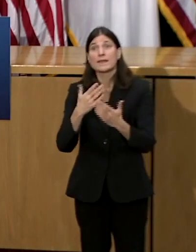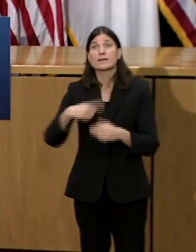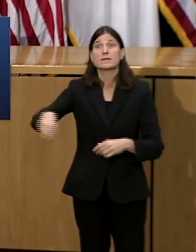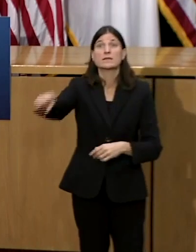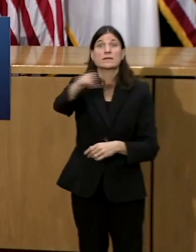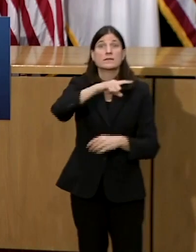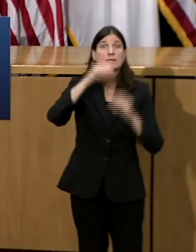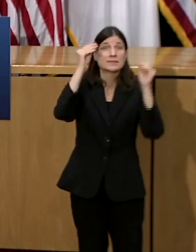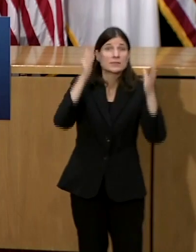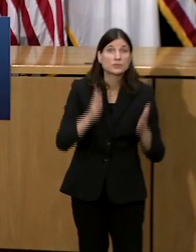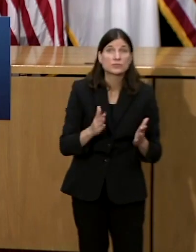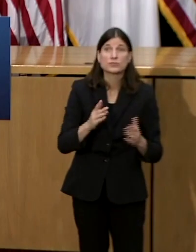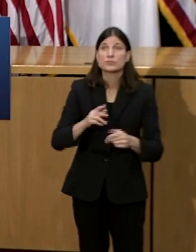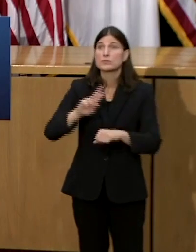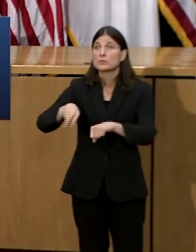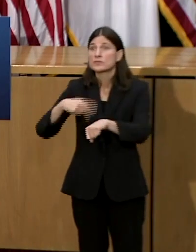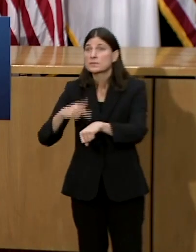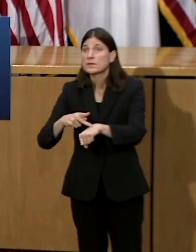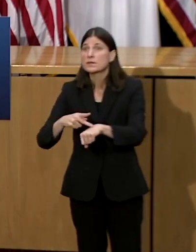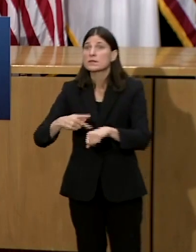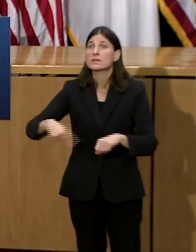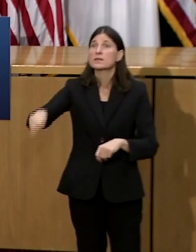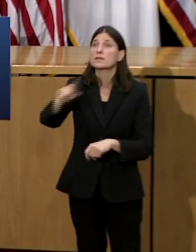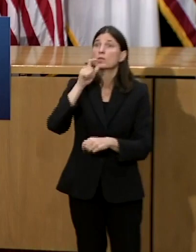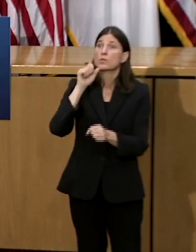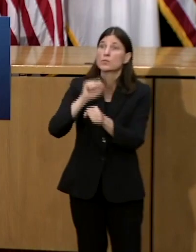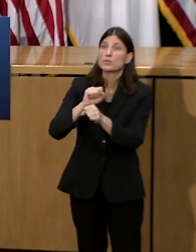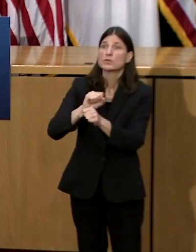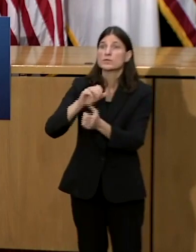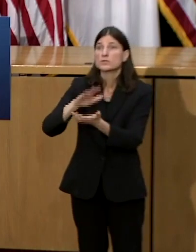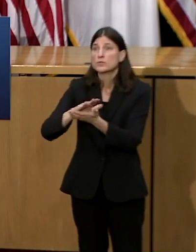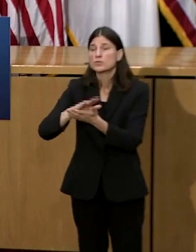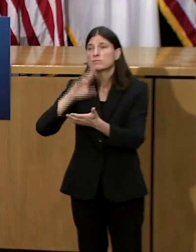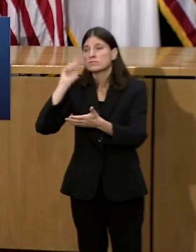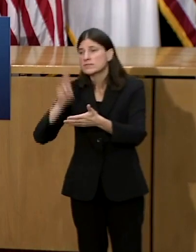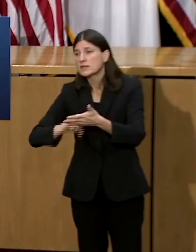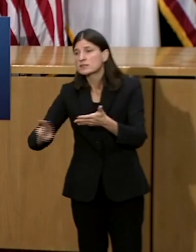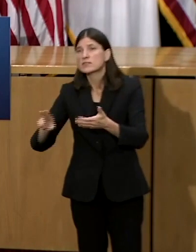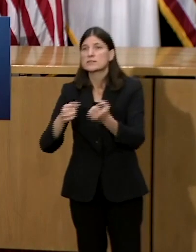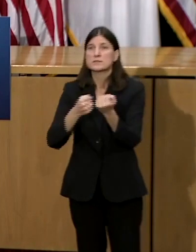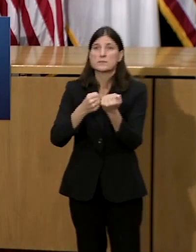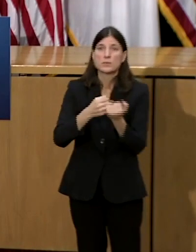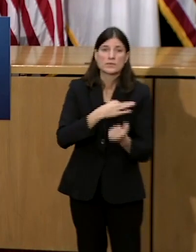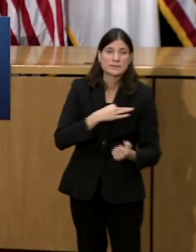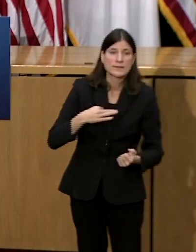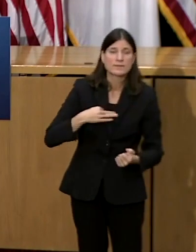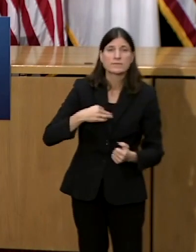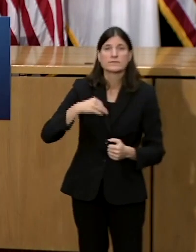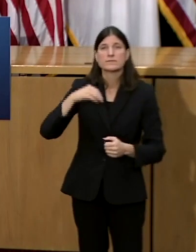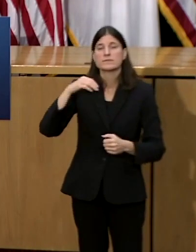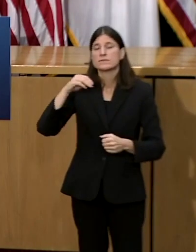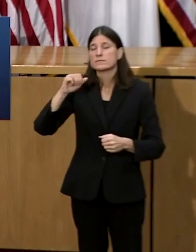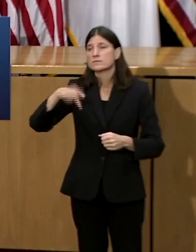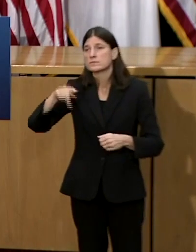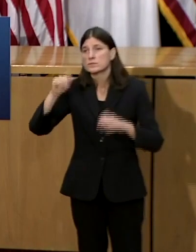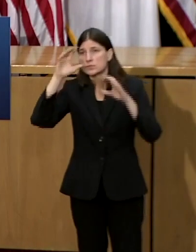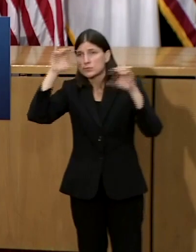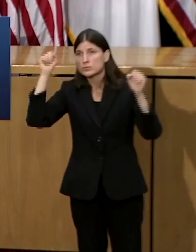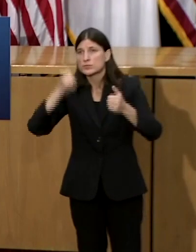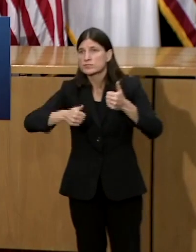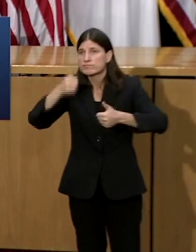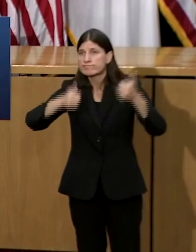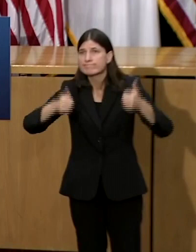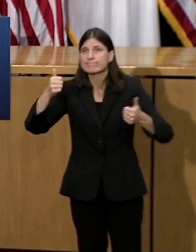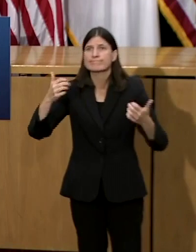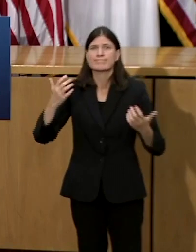paraprofessionals, and other school staff, families, and of course our superintendents, all of whom are working day and night on behalf of our children. None